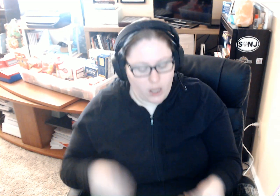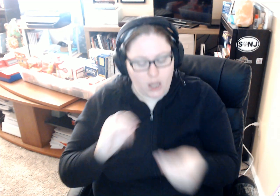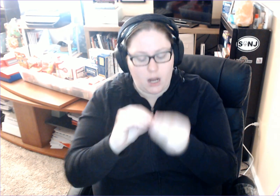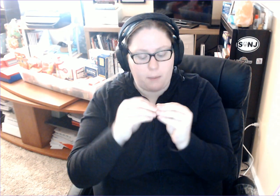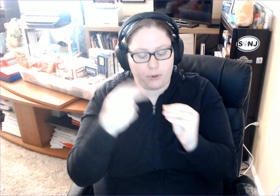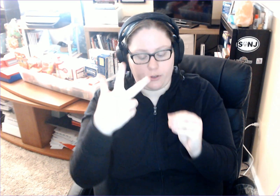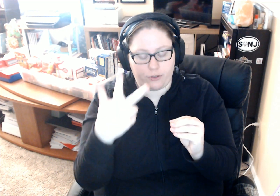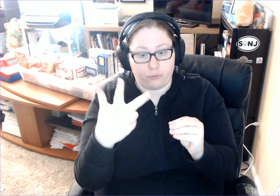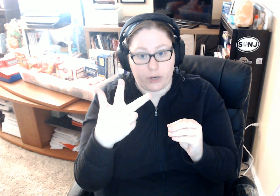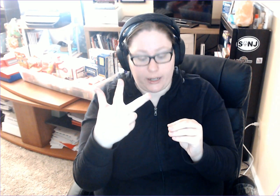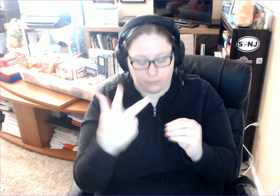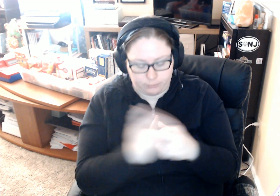Number 3,